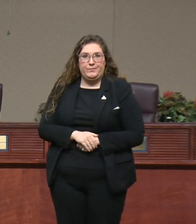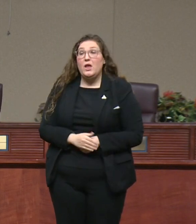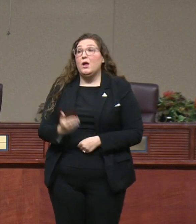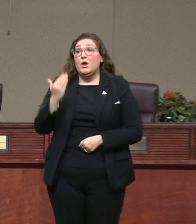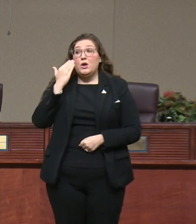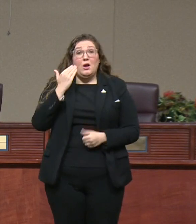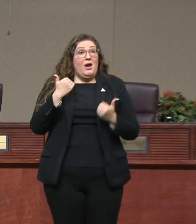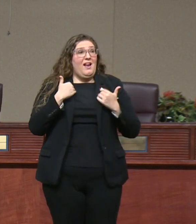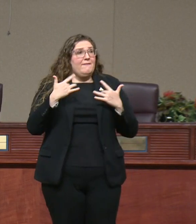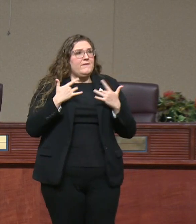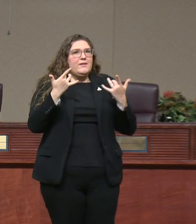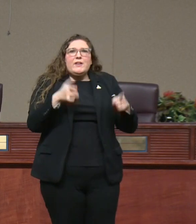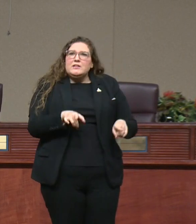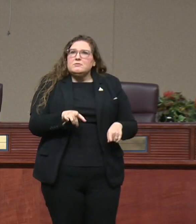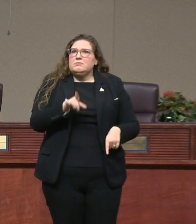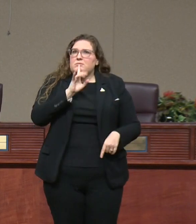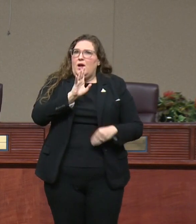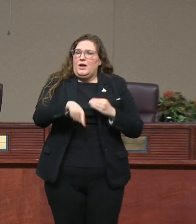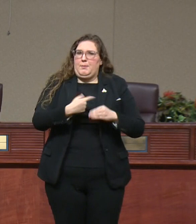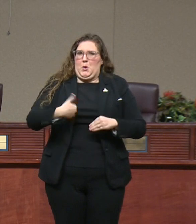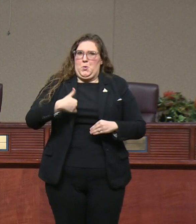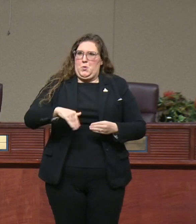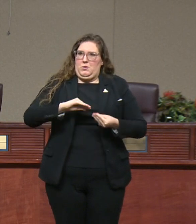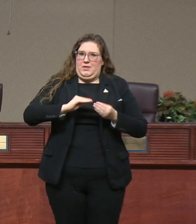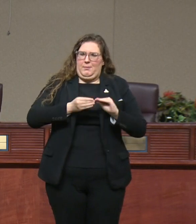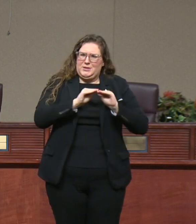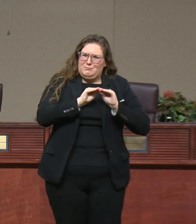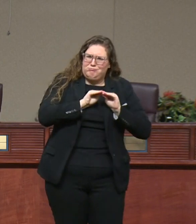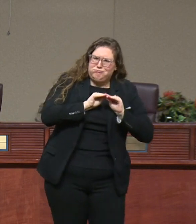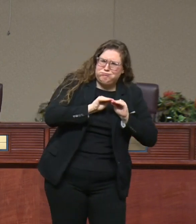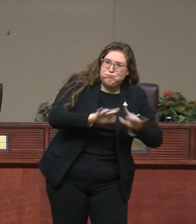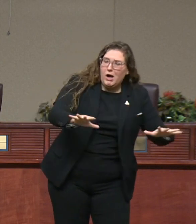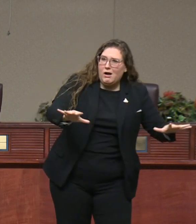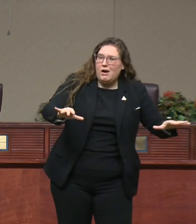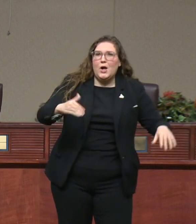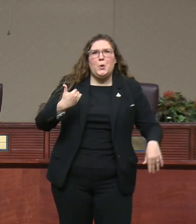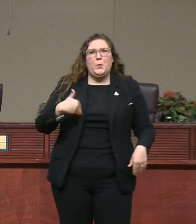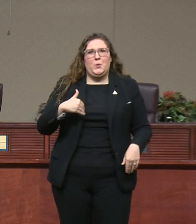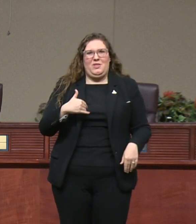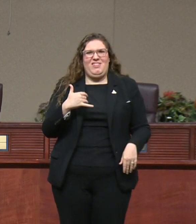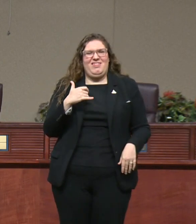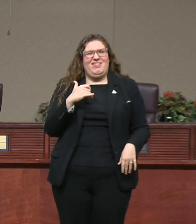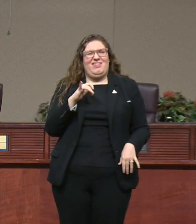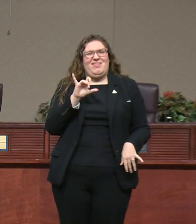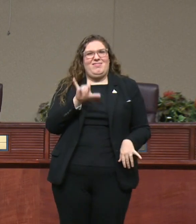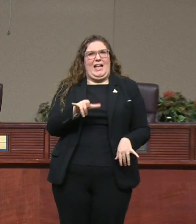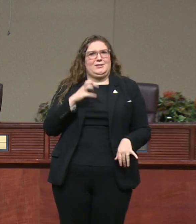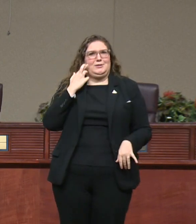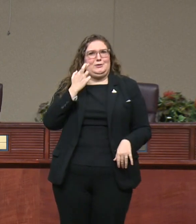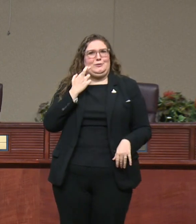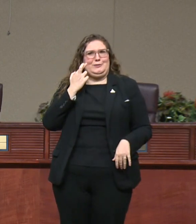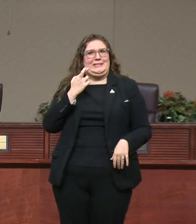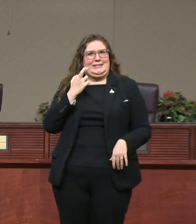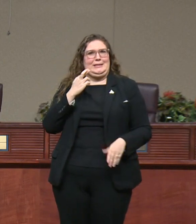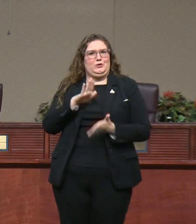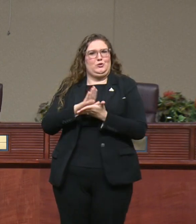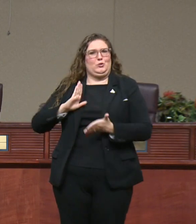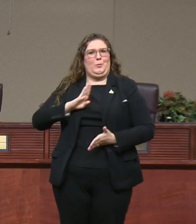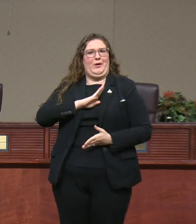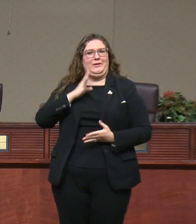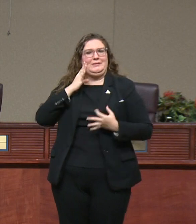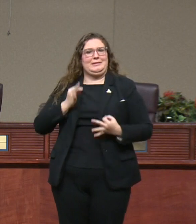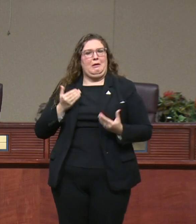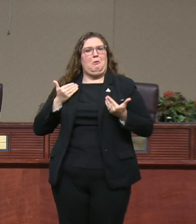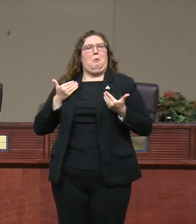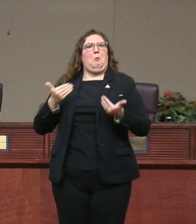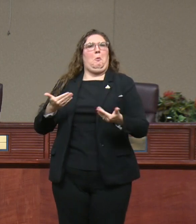events occurred, I think that have played a role in the decision-making from the board. We